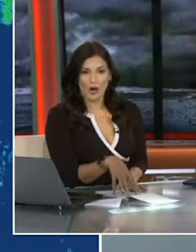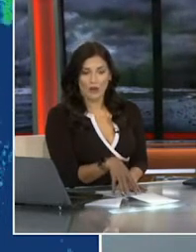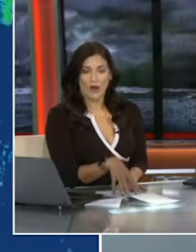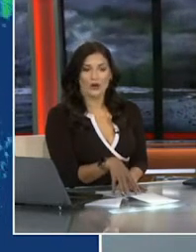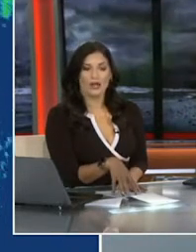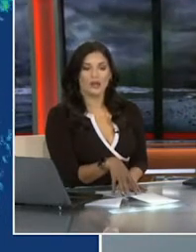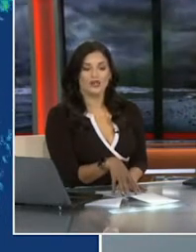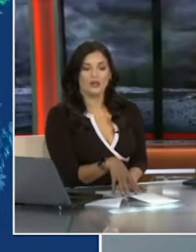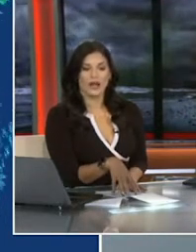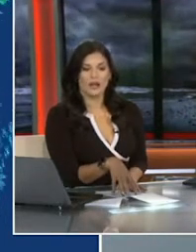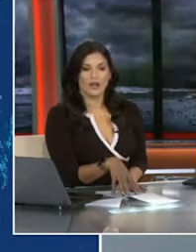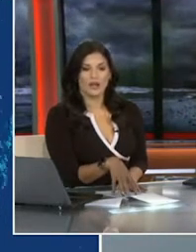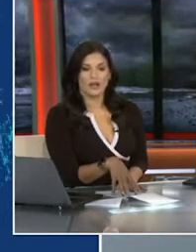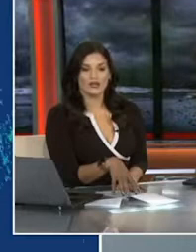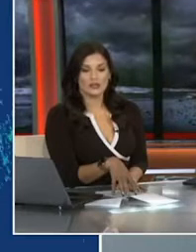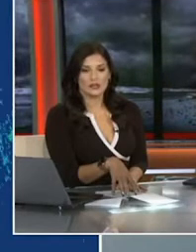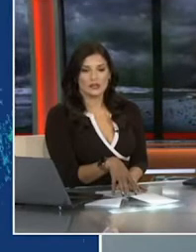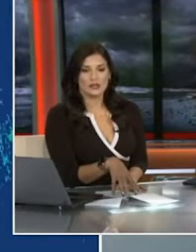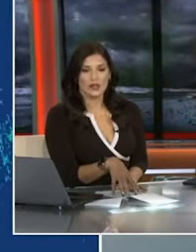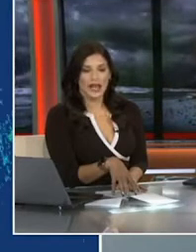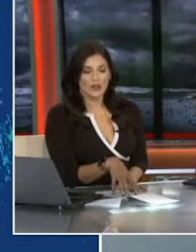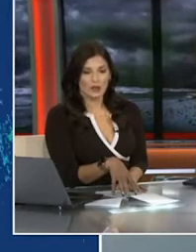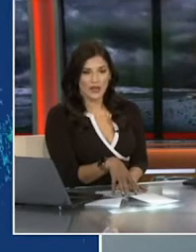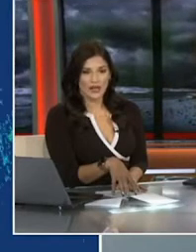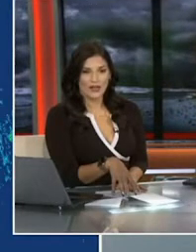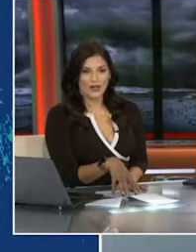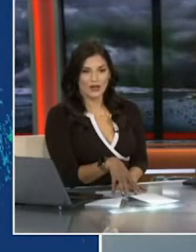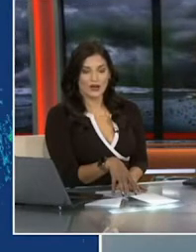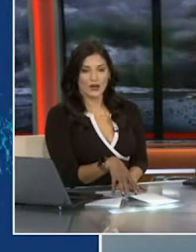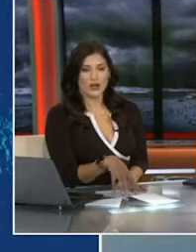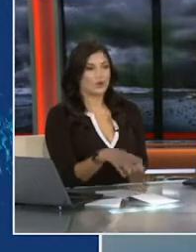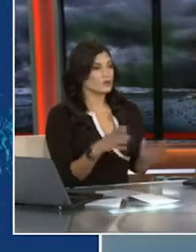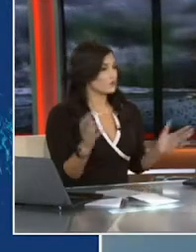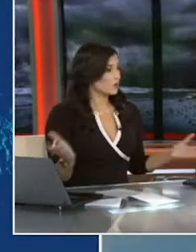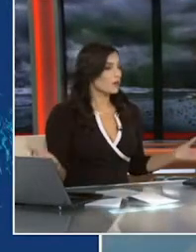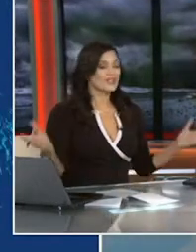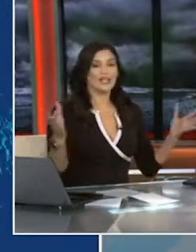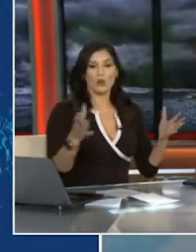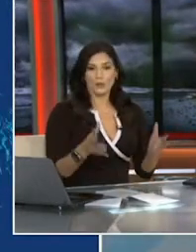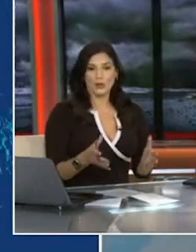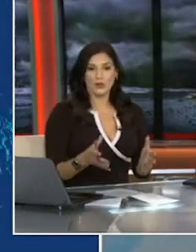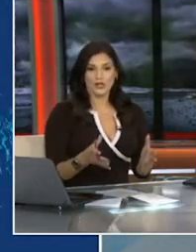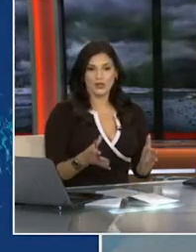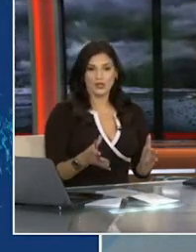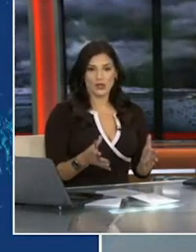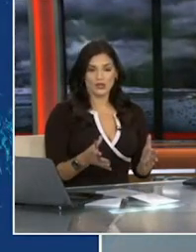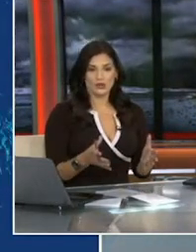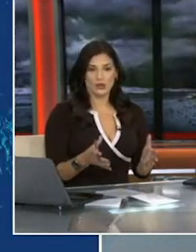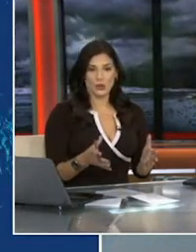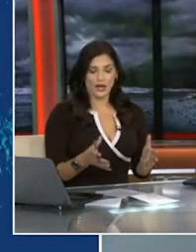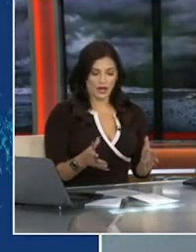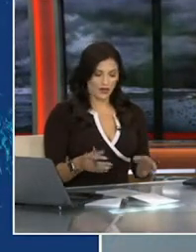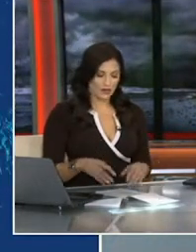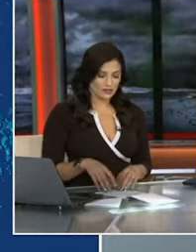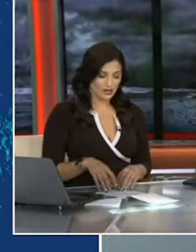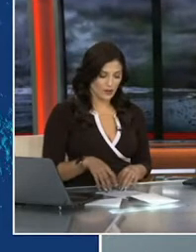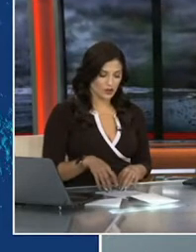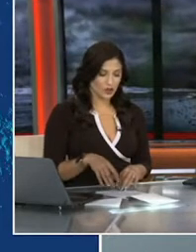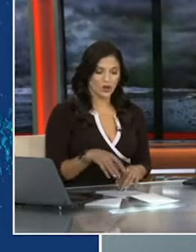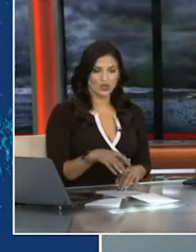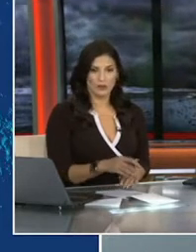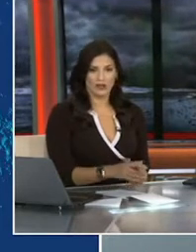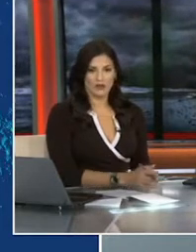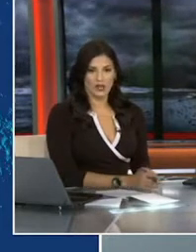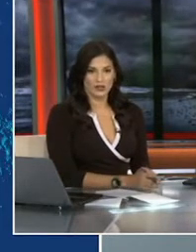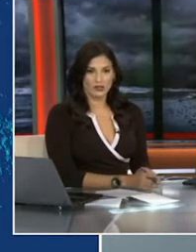rescues right now are priority. They do have agencies at the ready, that they're pulling in more people to get these rescues underway. Like I said,